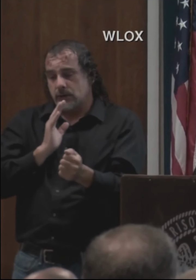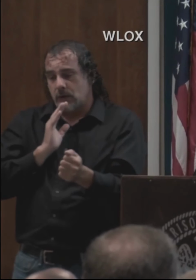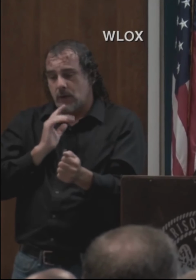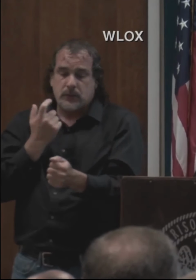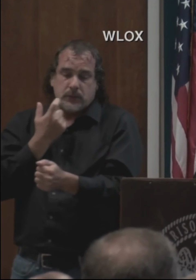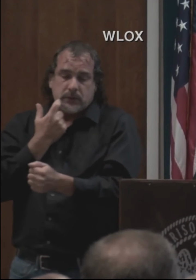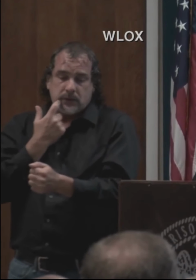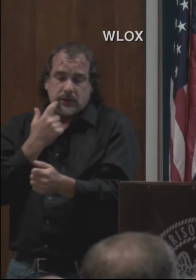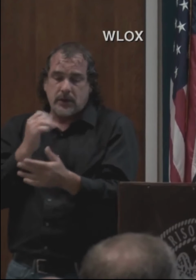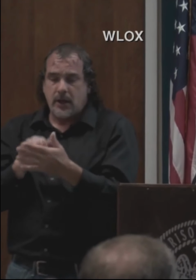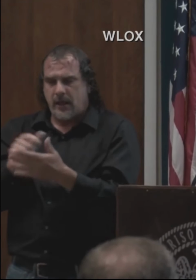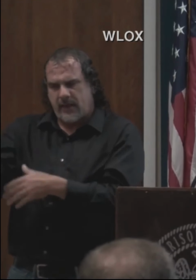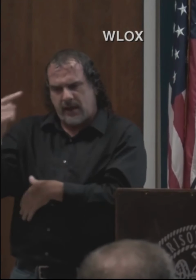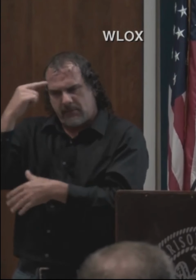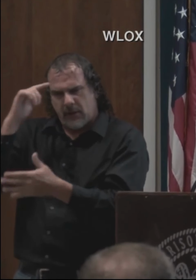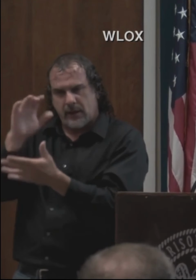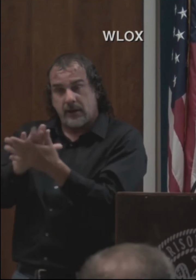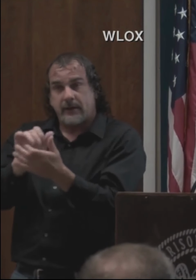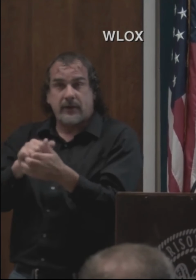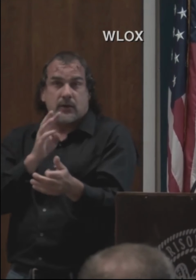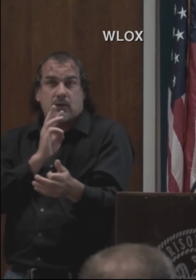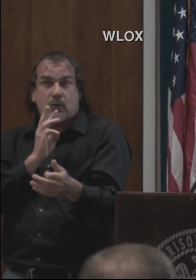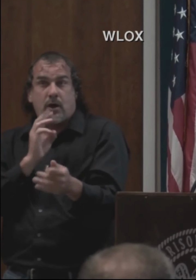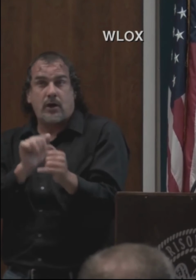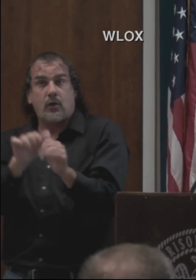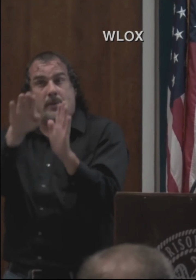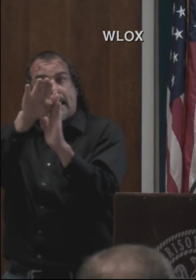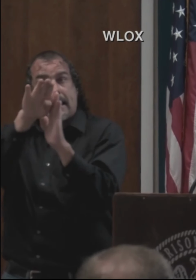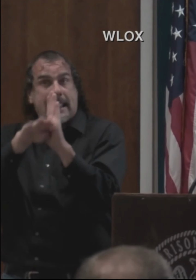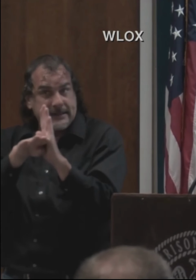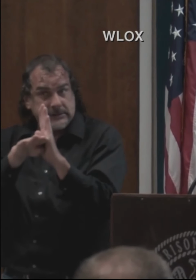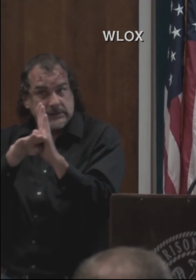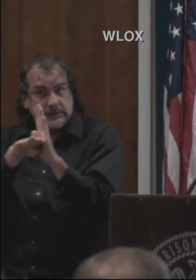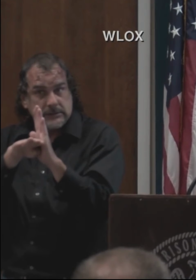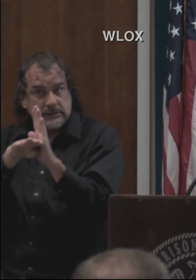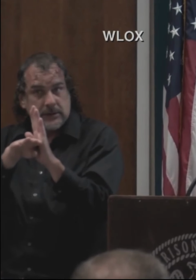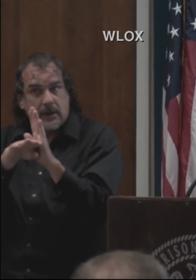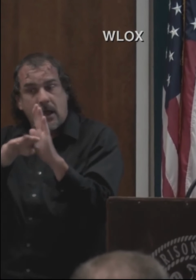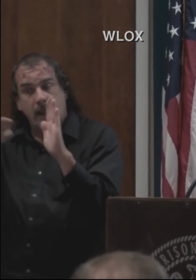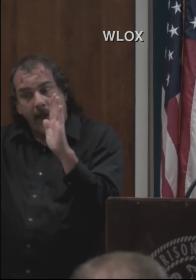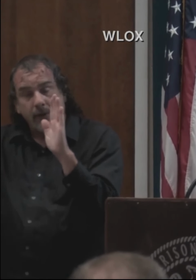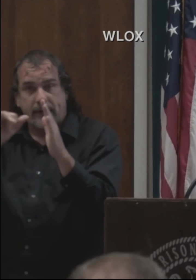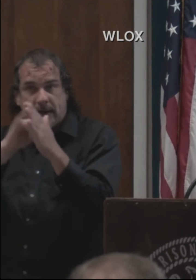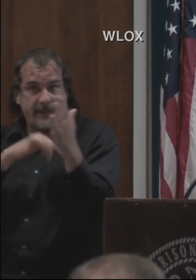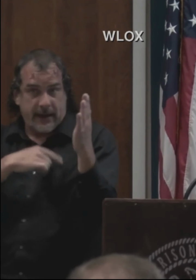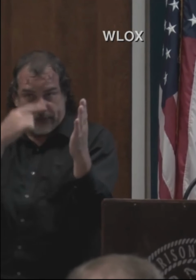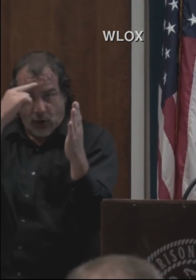short time ago, they believe the water will be at a less of level than they